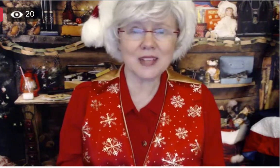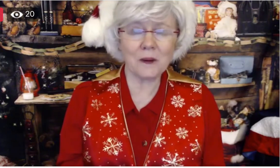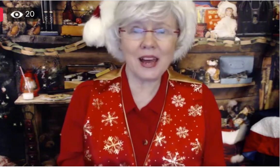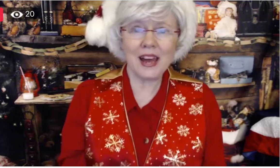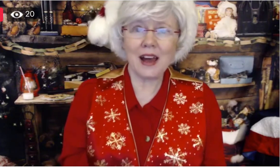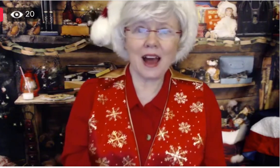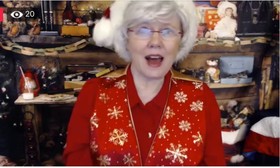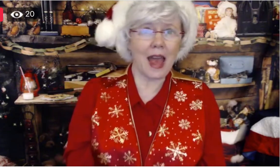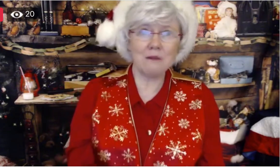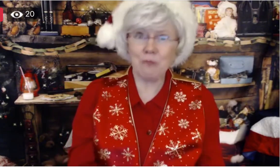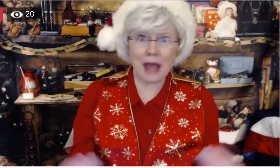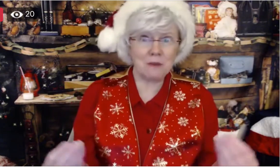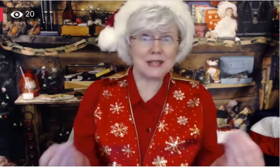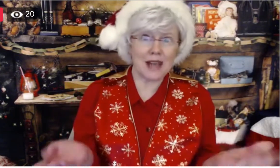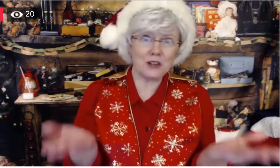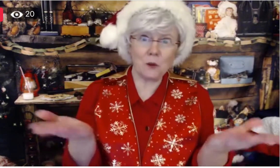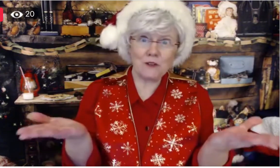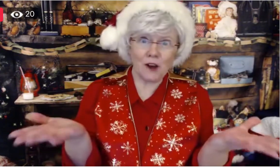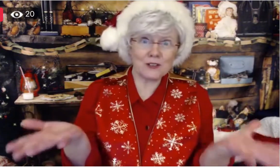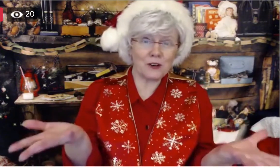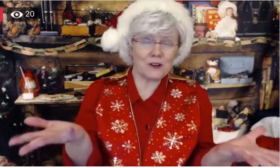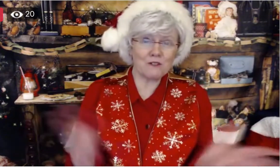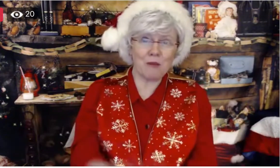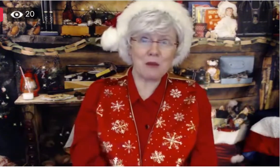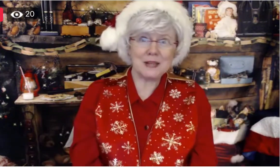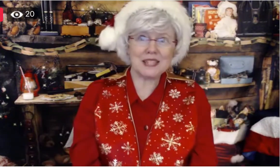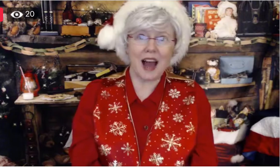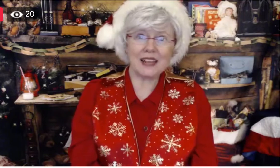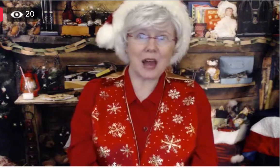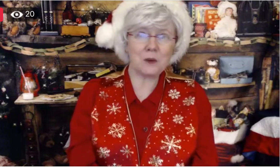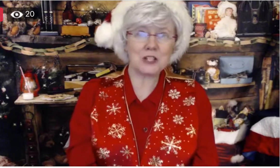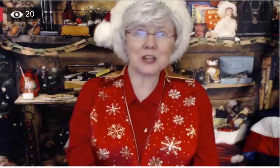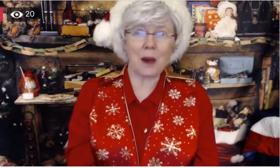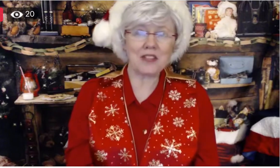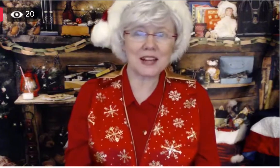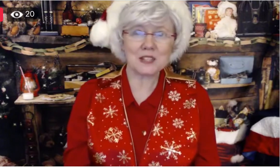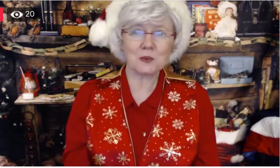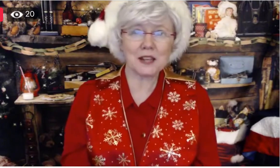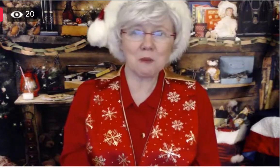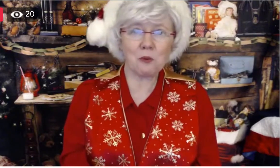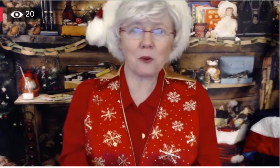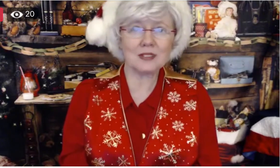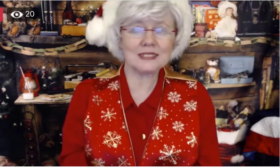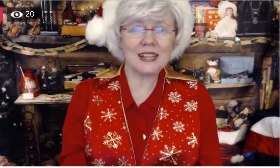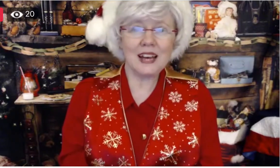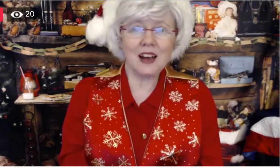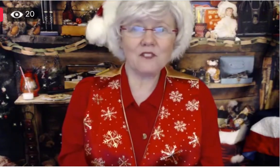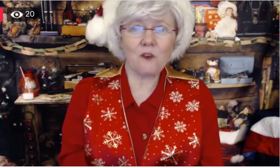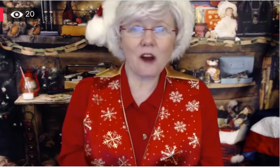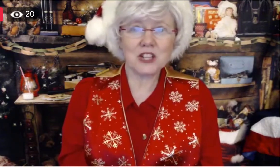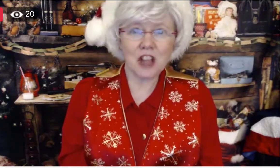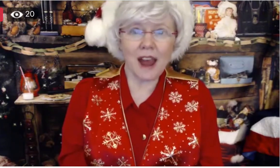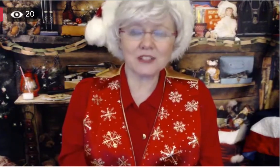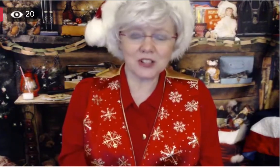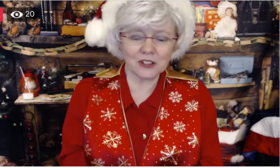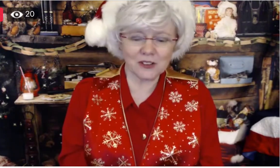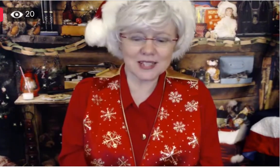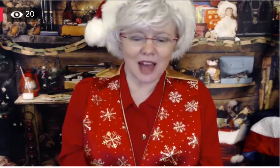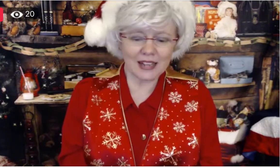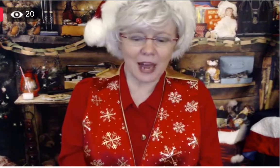So, and babies, I know we've all heard of baby sign language, so I think it's really important for a child to learn sign